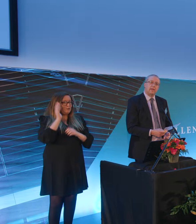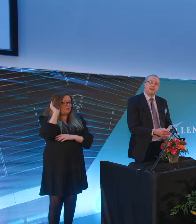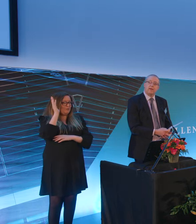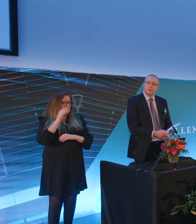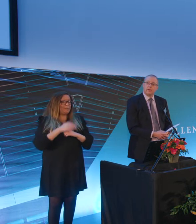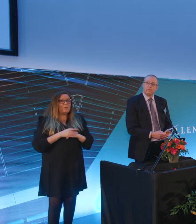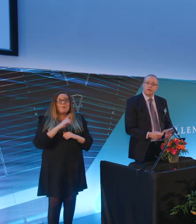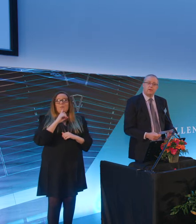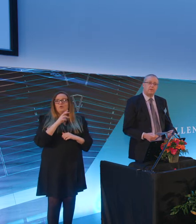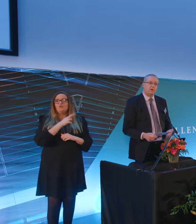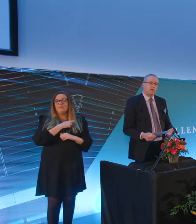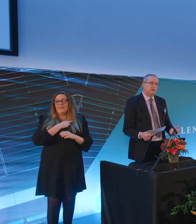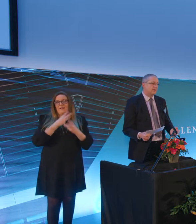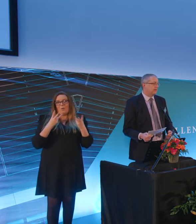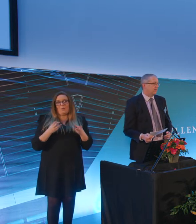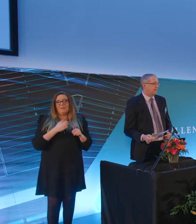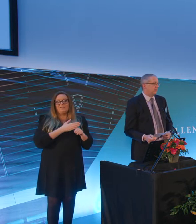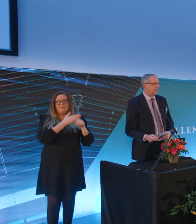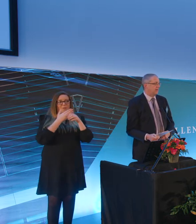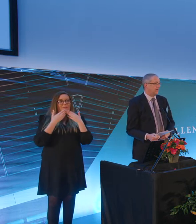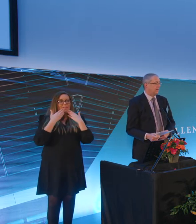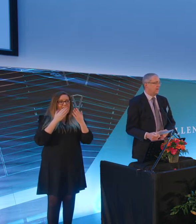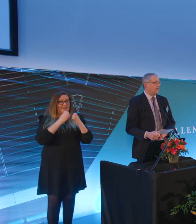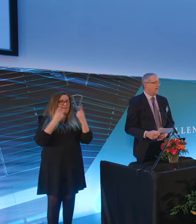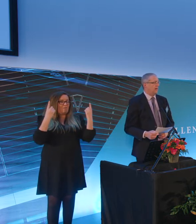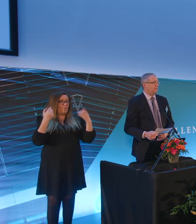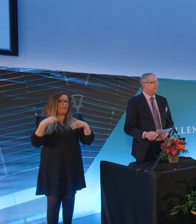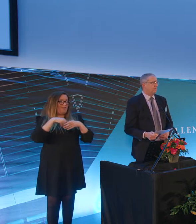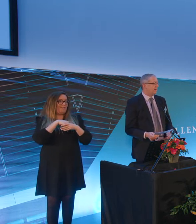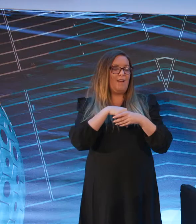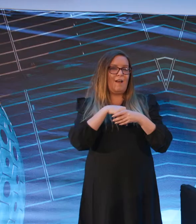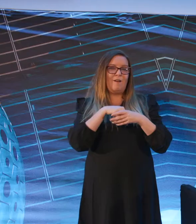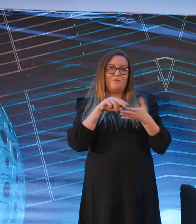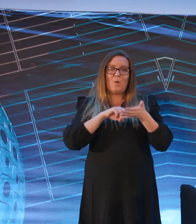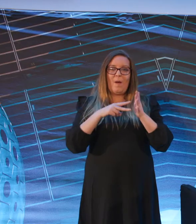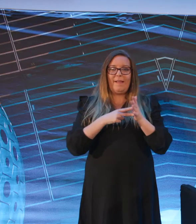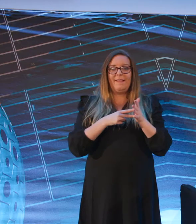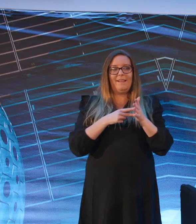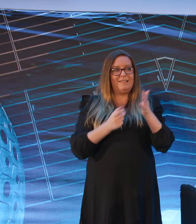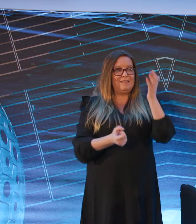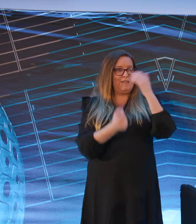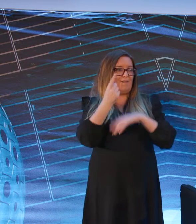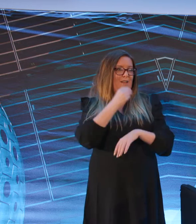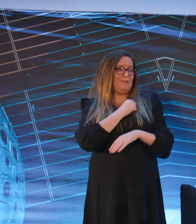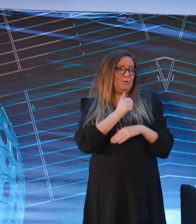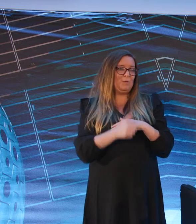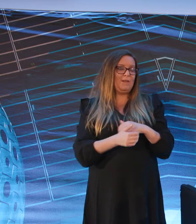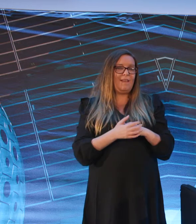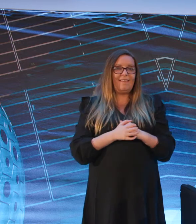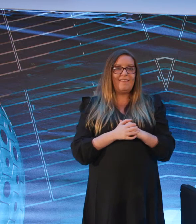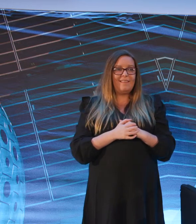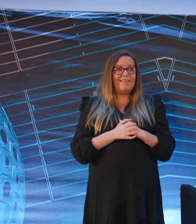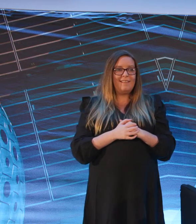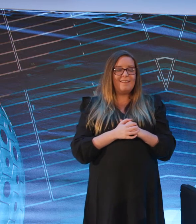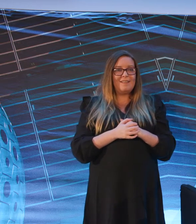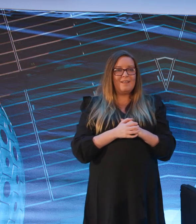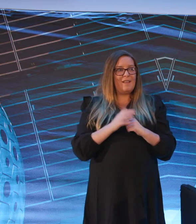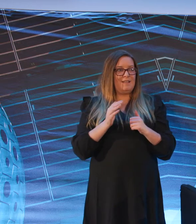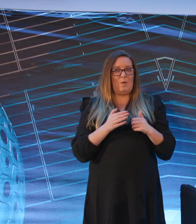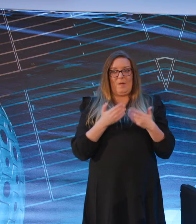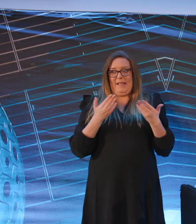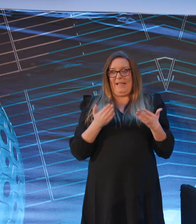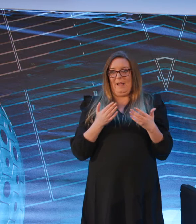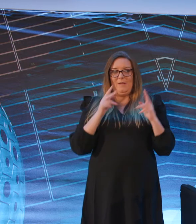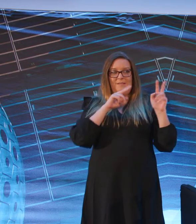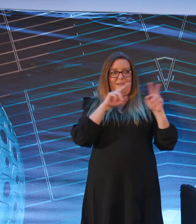I'd like to thank everybody involved in organising the event today. The event itself, I haven't seen it from the inside, for maybe the first time.